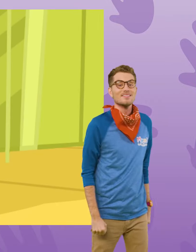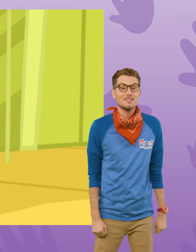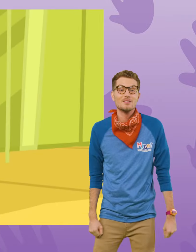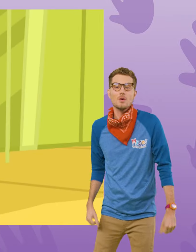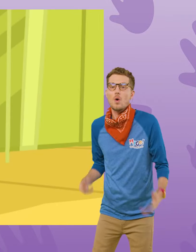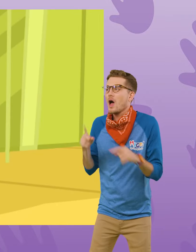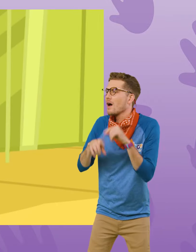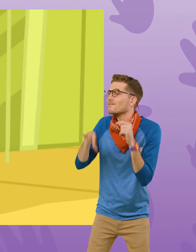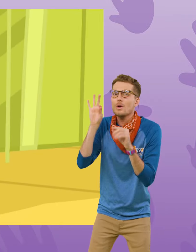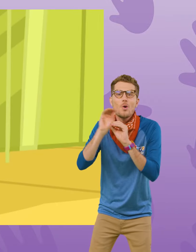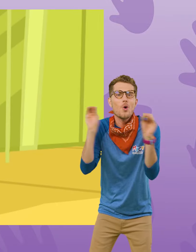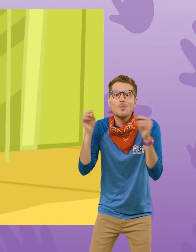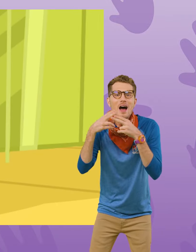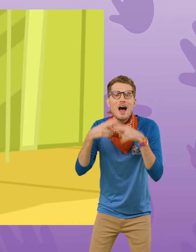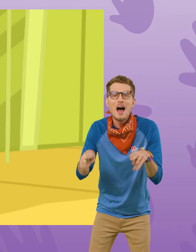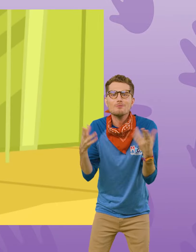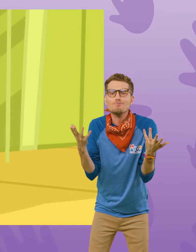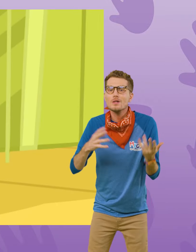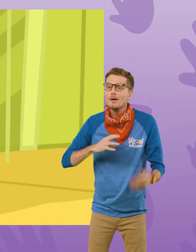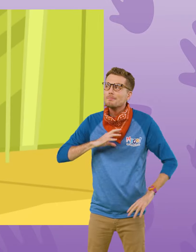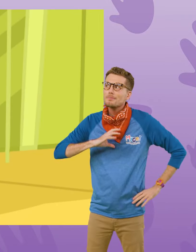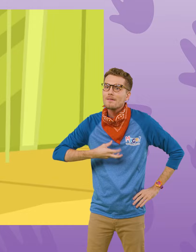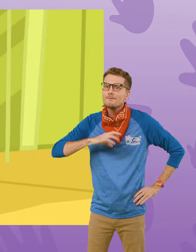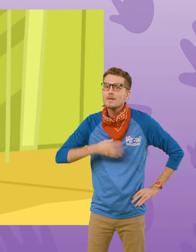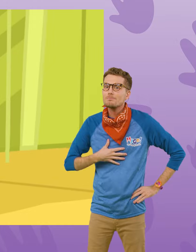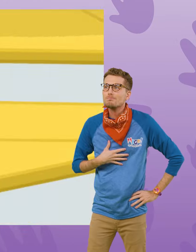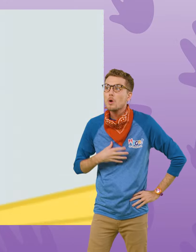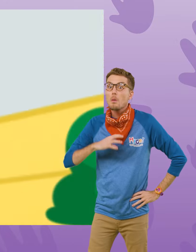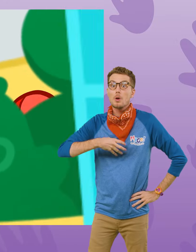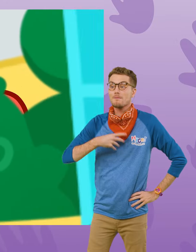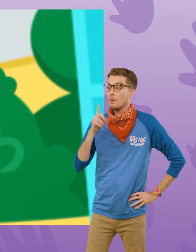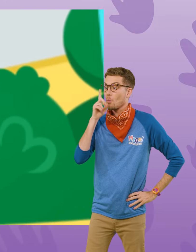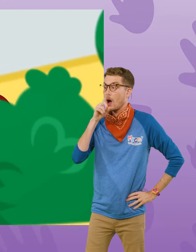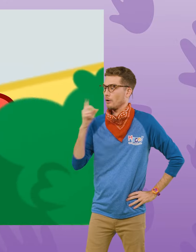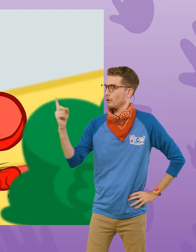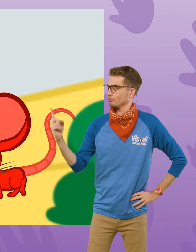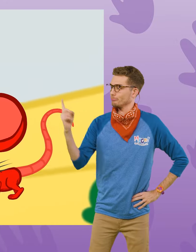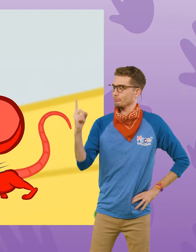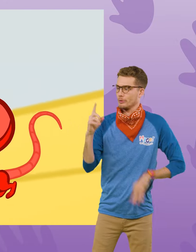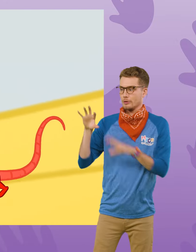I can't find any more eggs, Morphle. Morphle, find one.